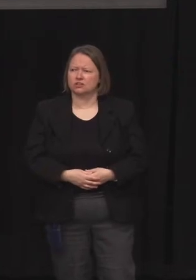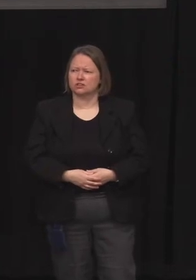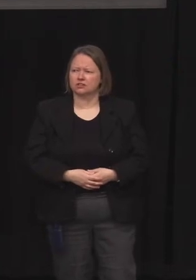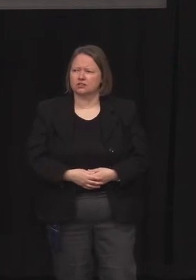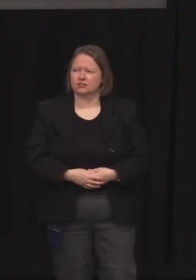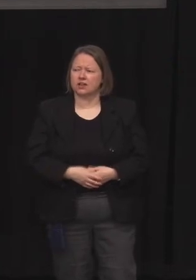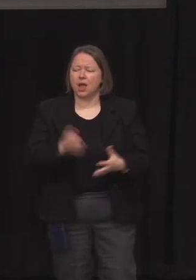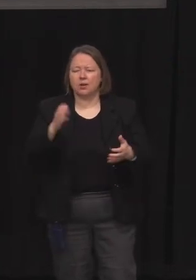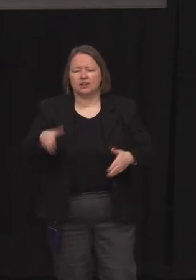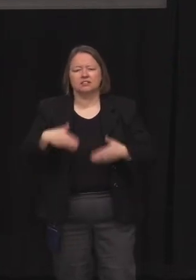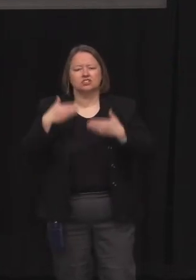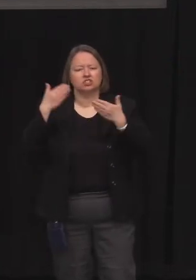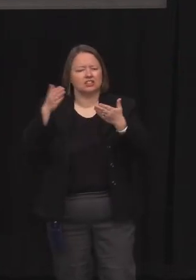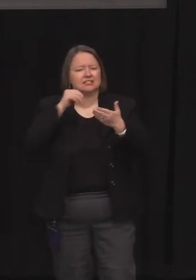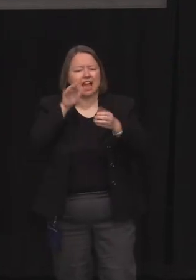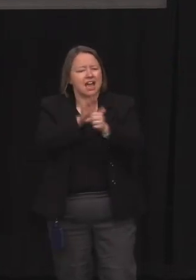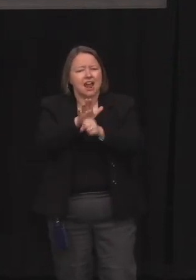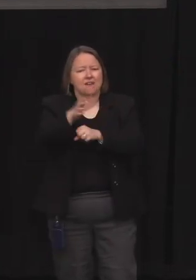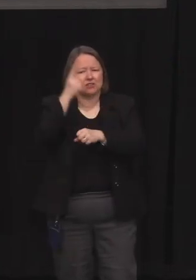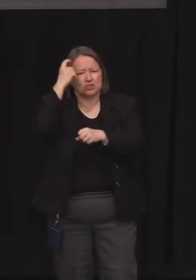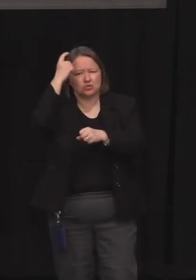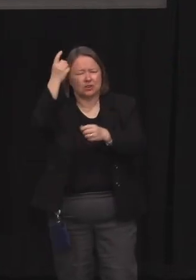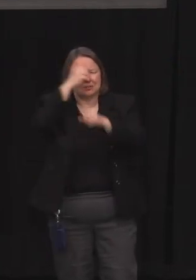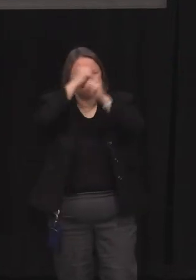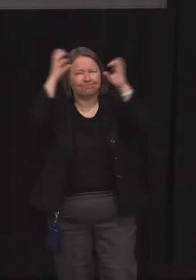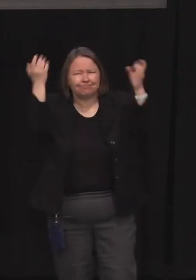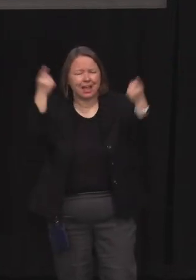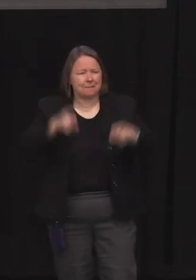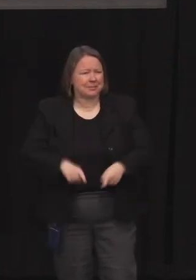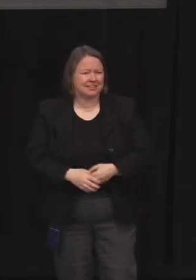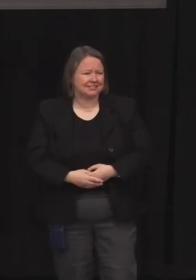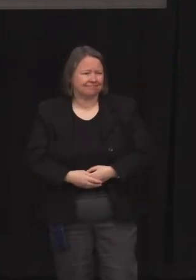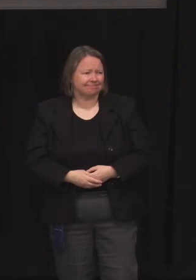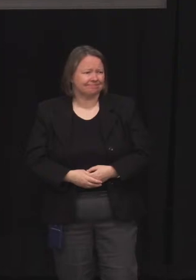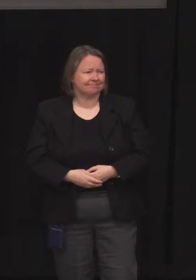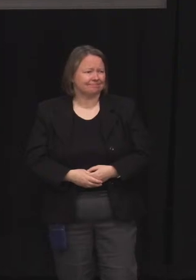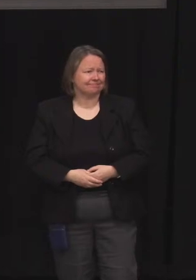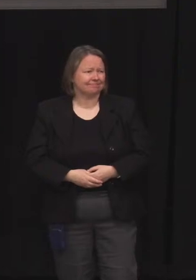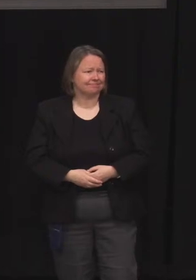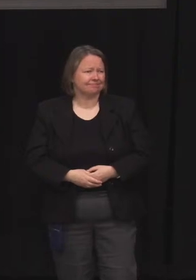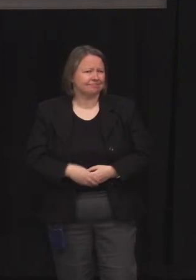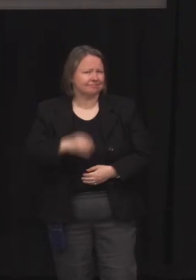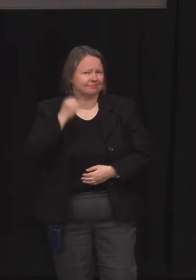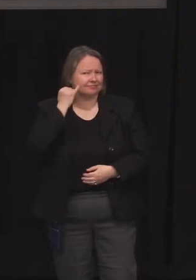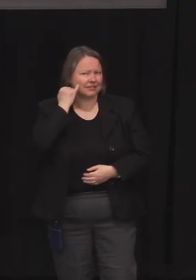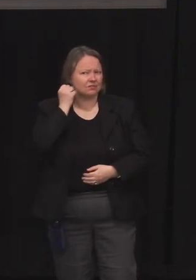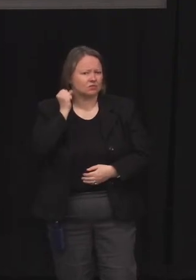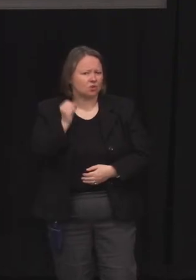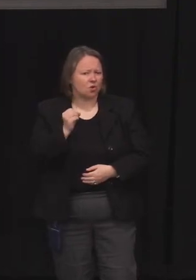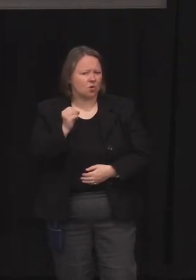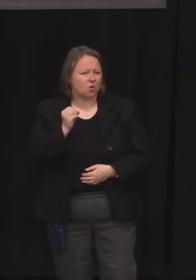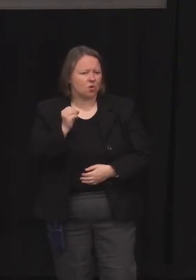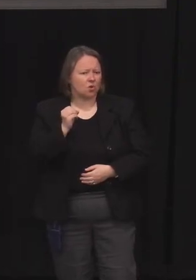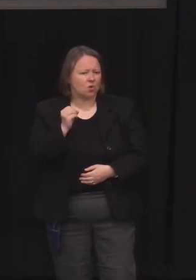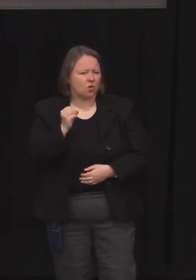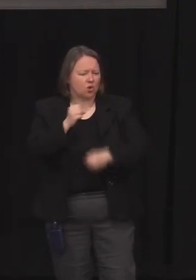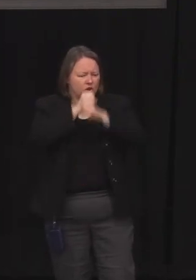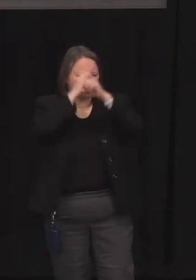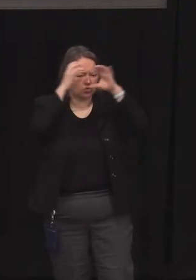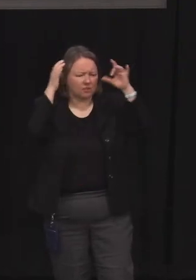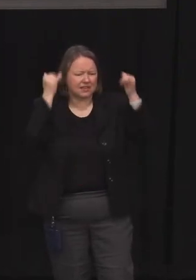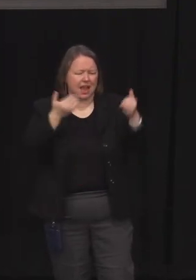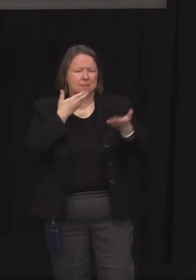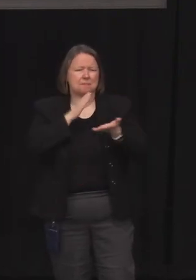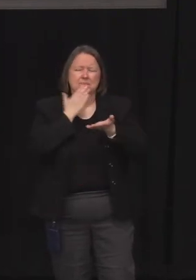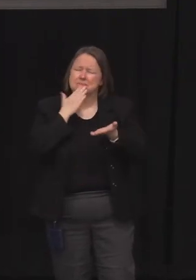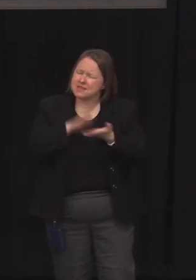And I want to suggest there's not enough dreaming taking place. And if so, those dreams have become nightmares for some of